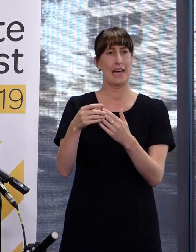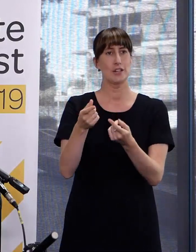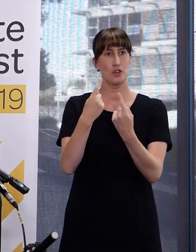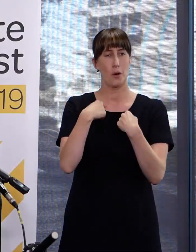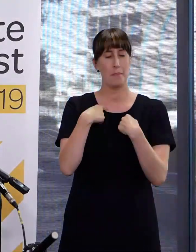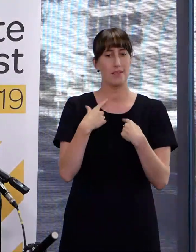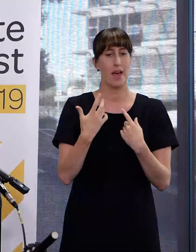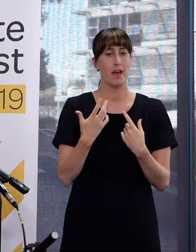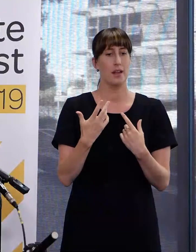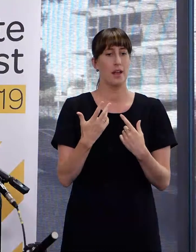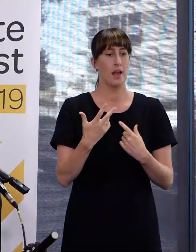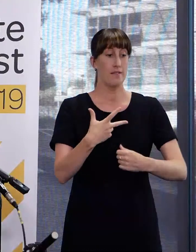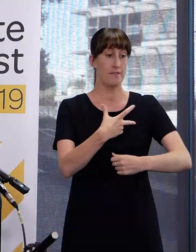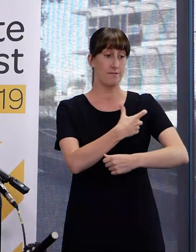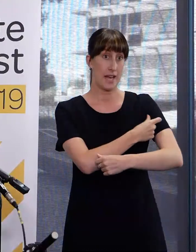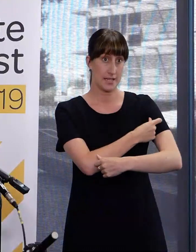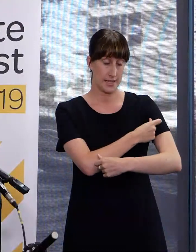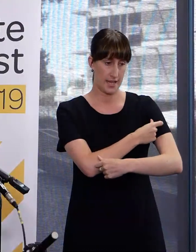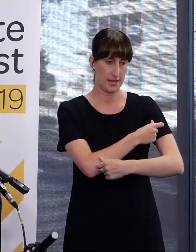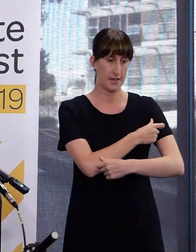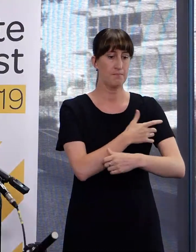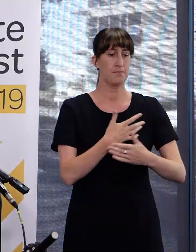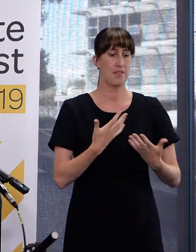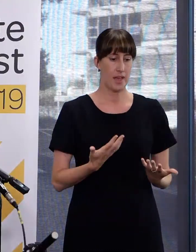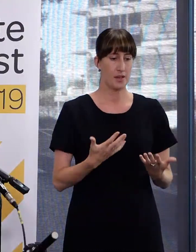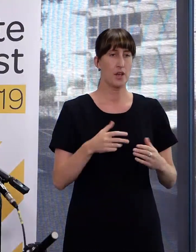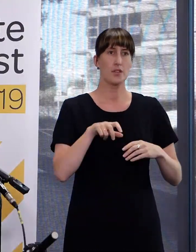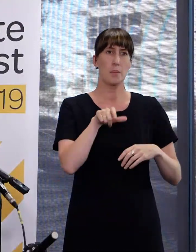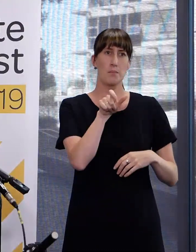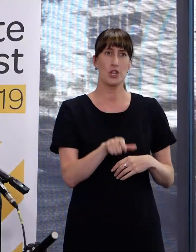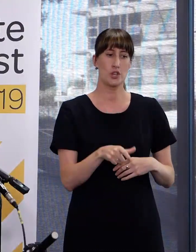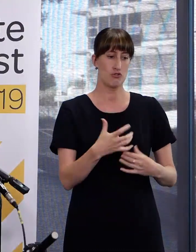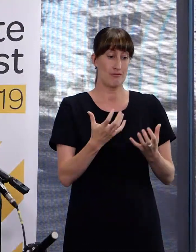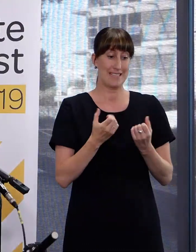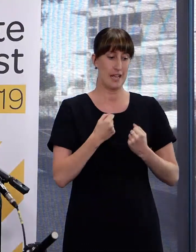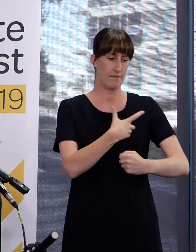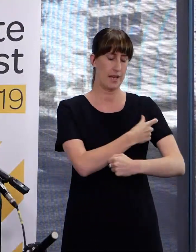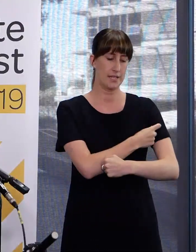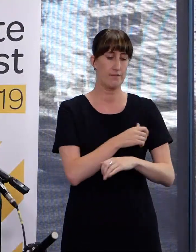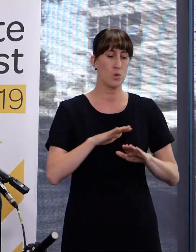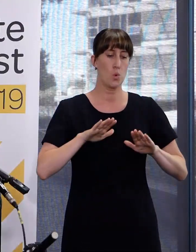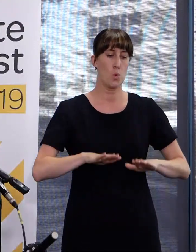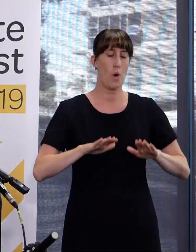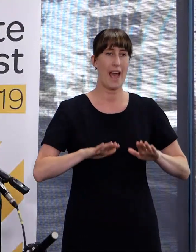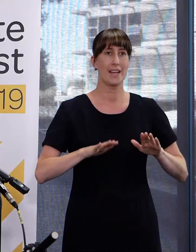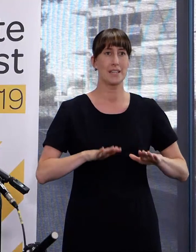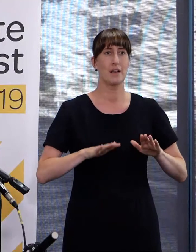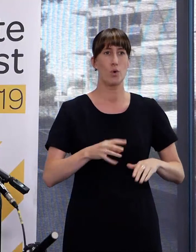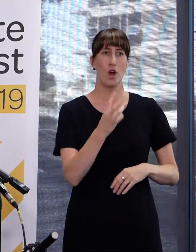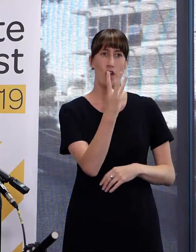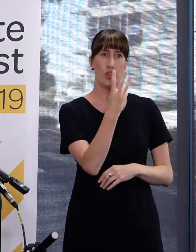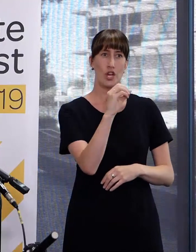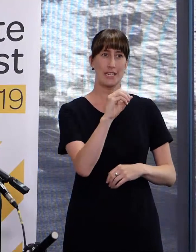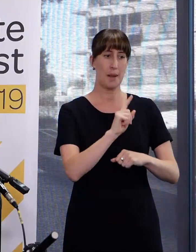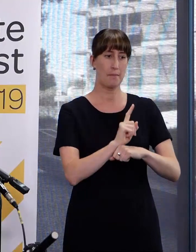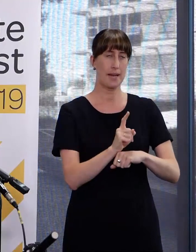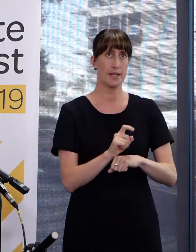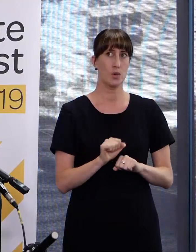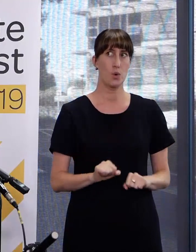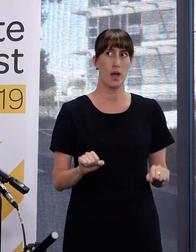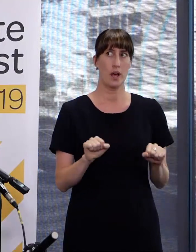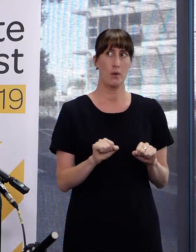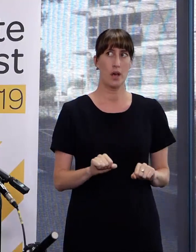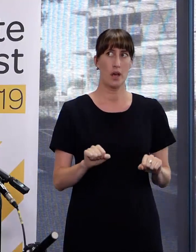for 30 minutes after that administration to just check there's no allergic or other serious reactions to it. That's longer than you